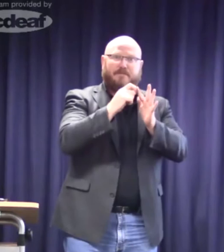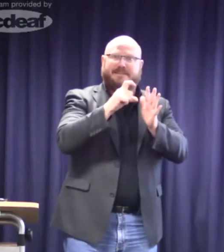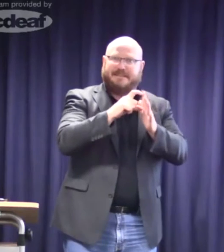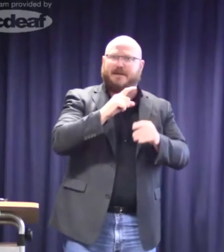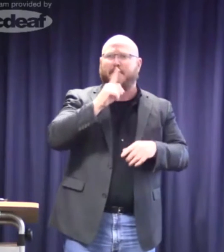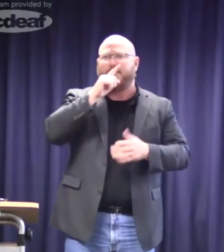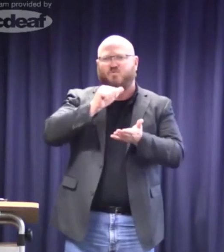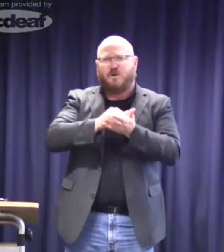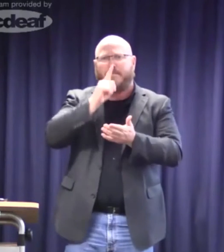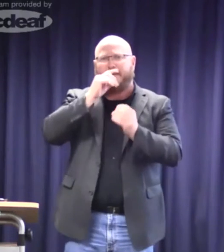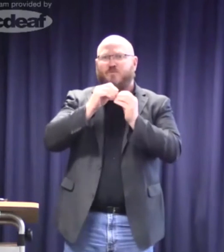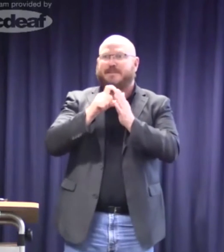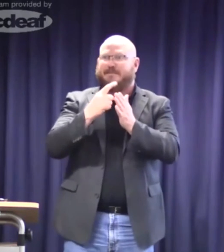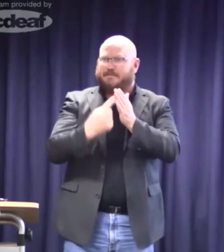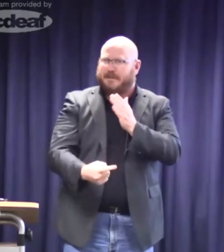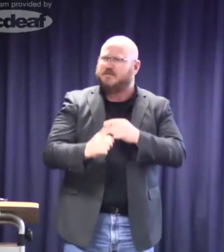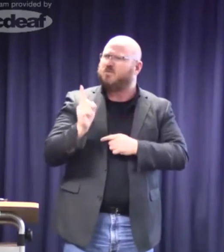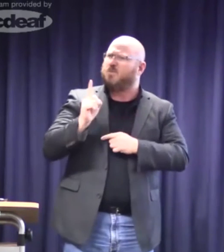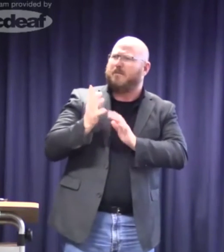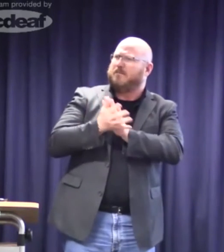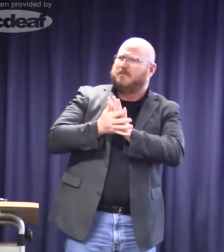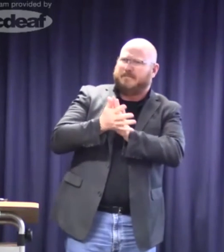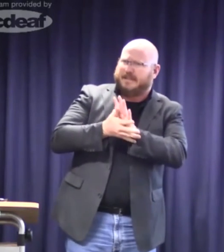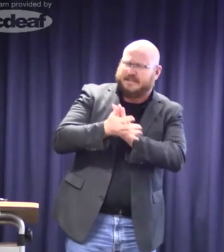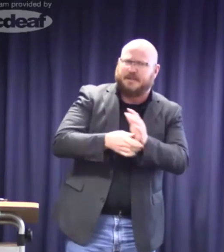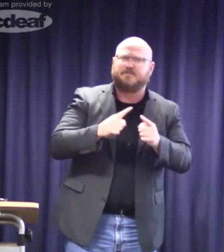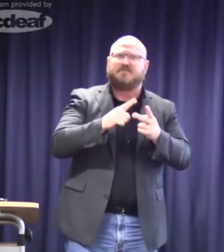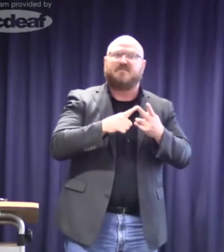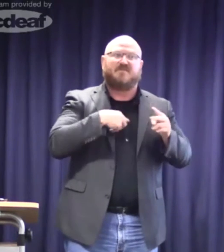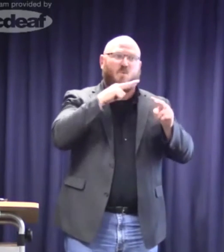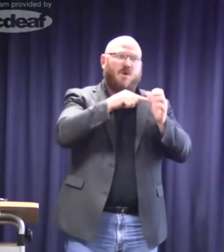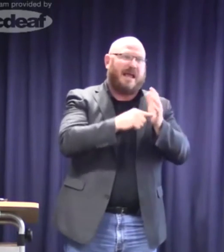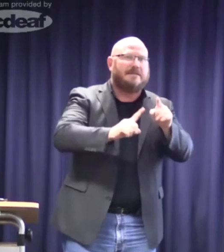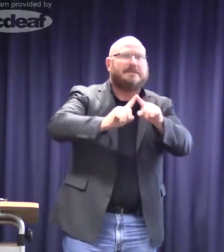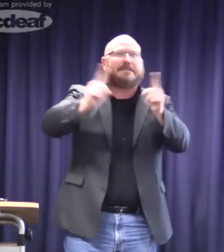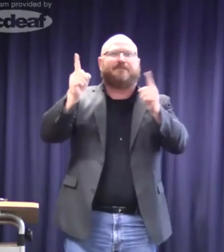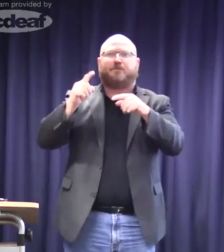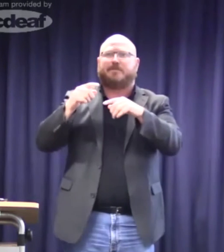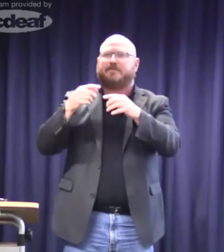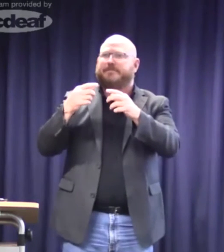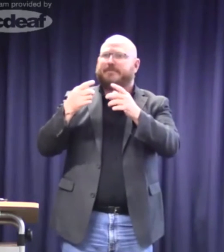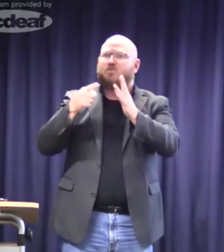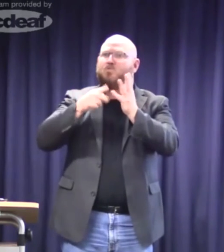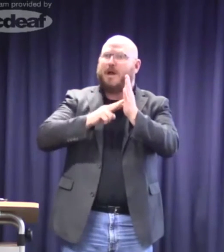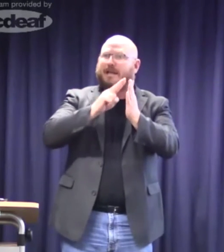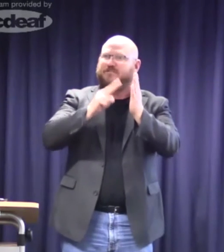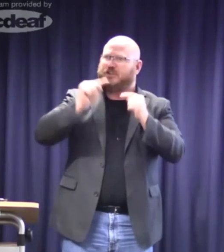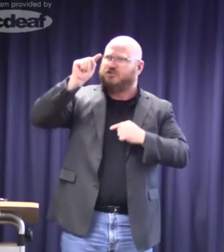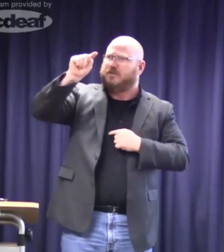United Nations Convention of the Rights of Persons with a Disability and what that meant.